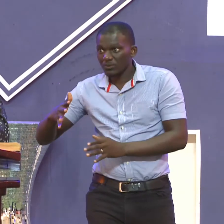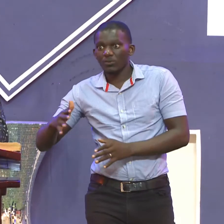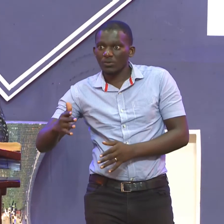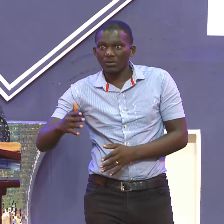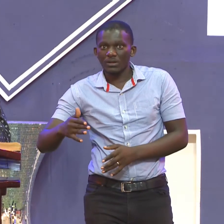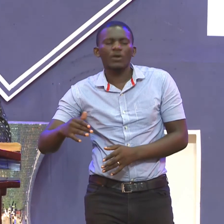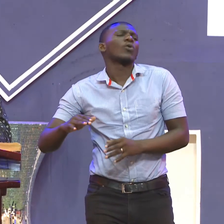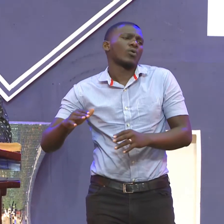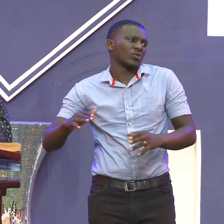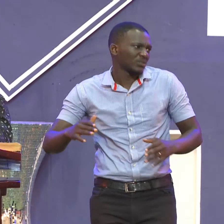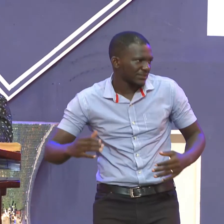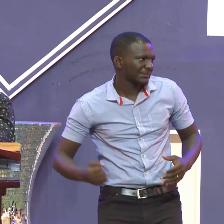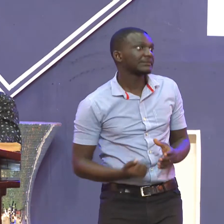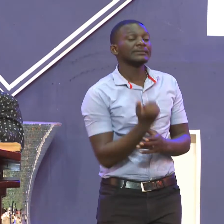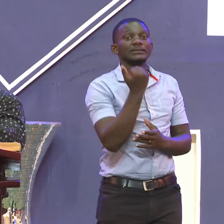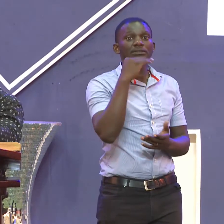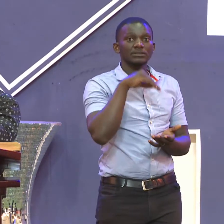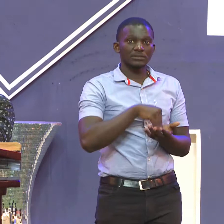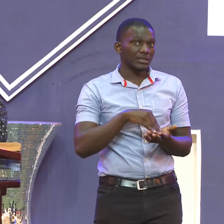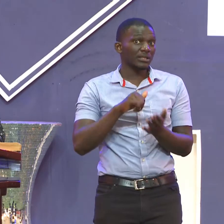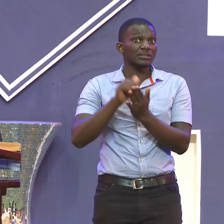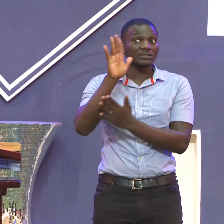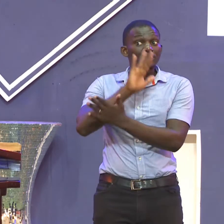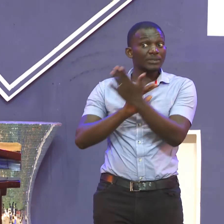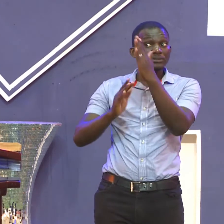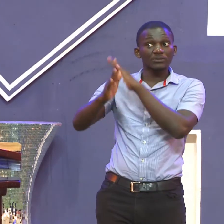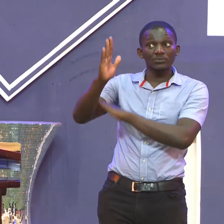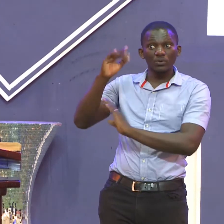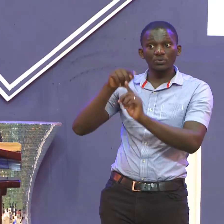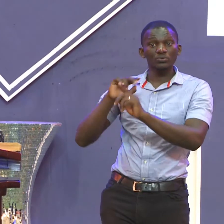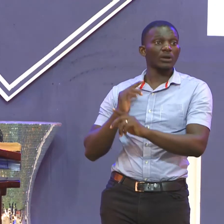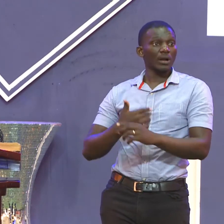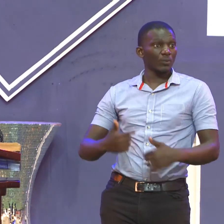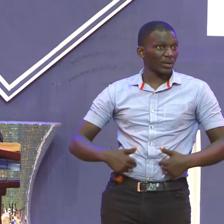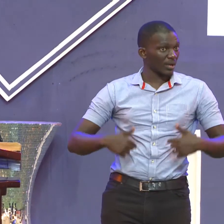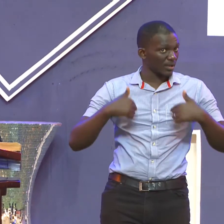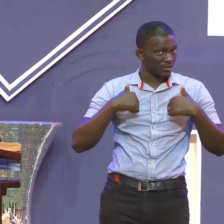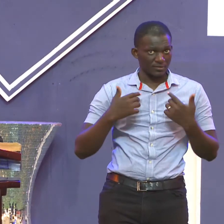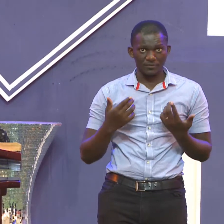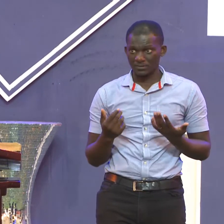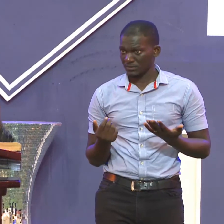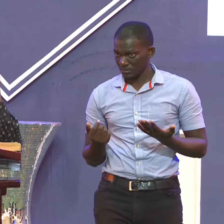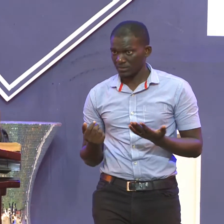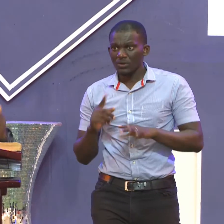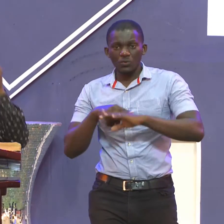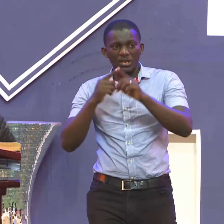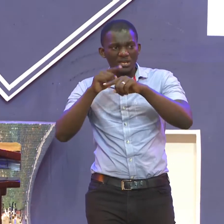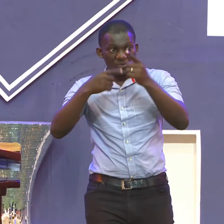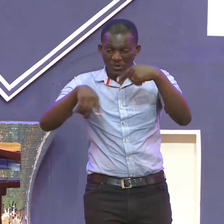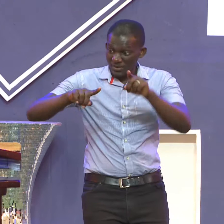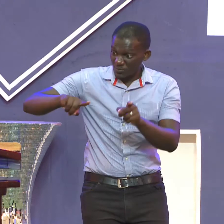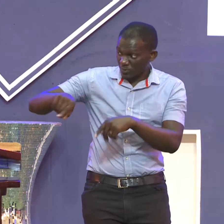kiddamu mangu, kati kwe kubeerawo kwa Mukama eri obulamu bwaffe. Yetukoma